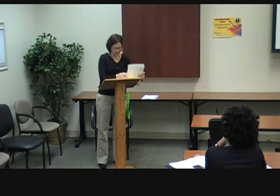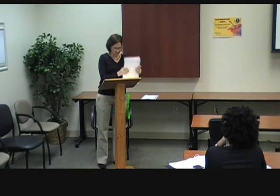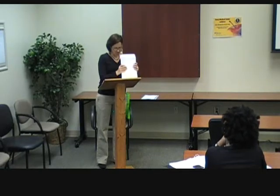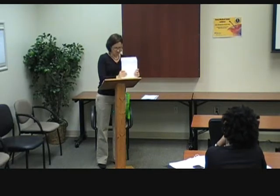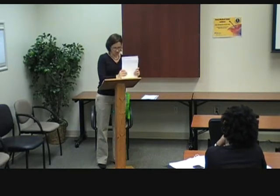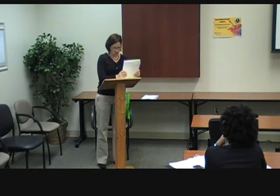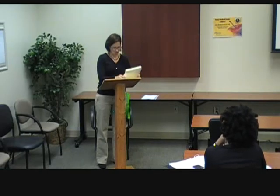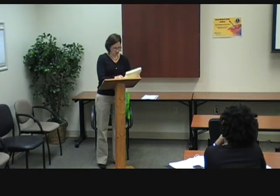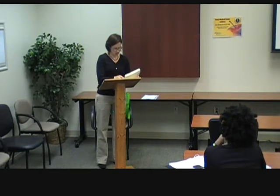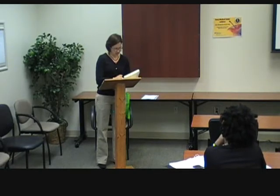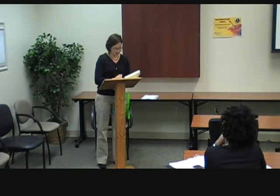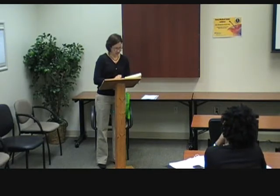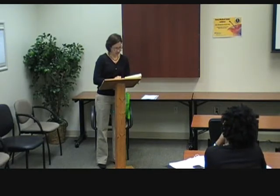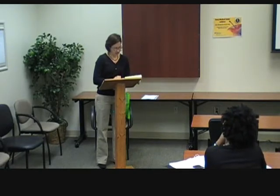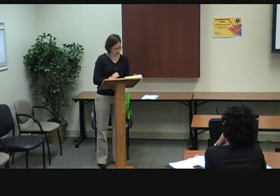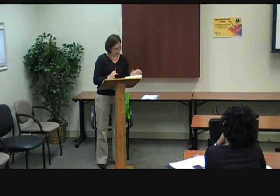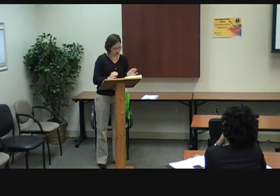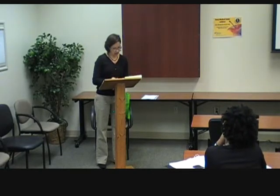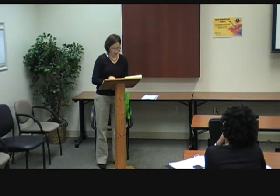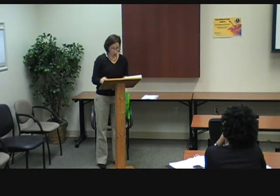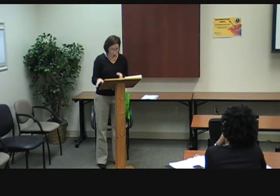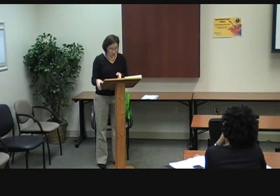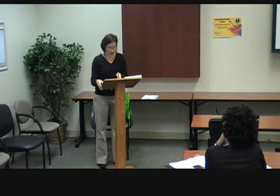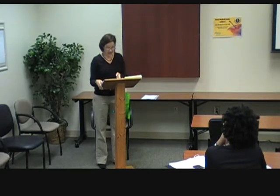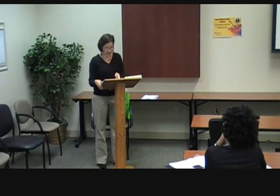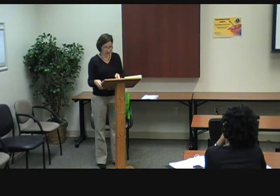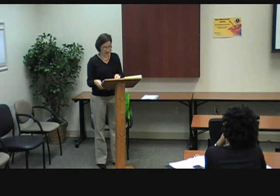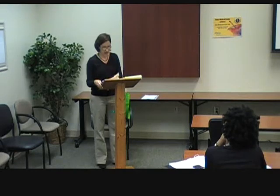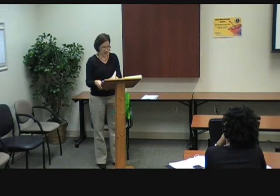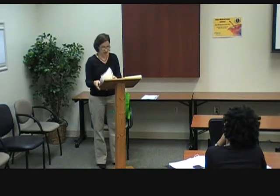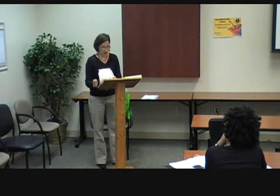he's extremely talented. I was I'm hoping I can